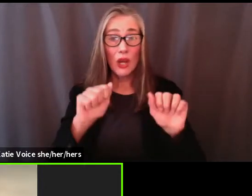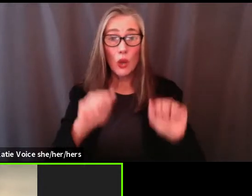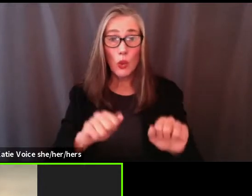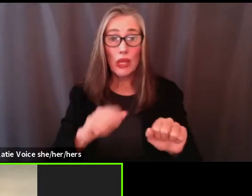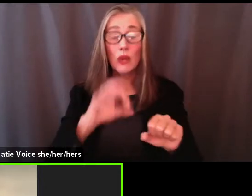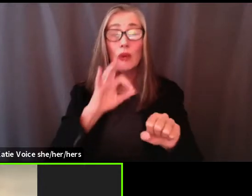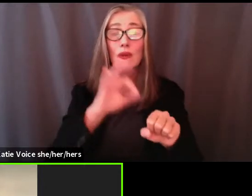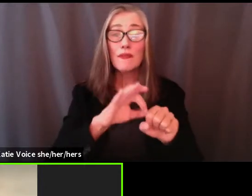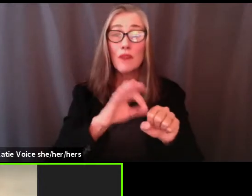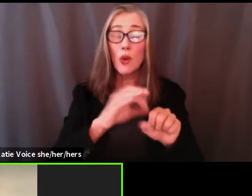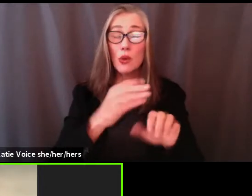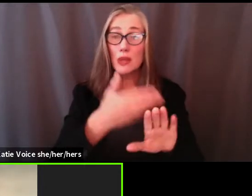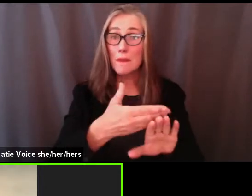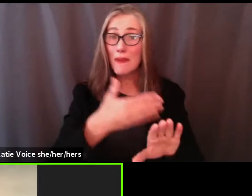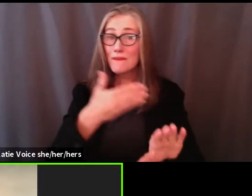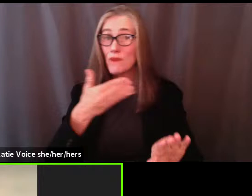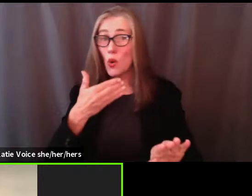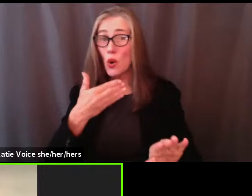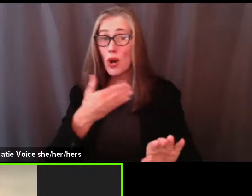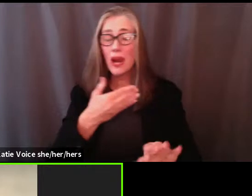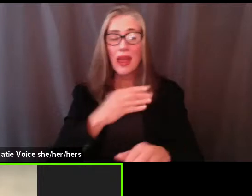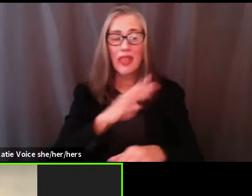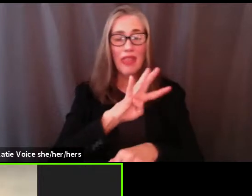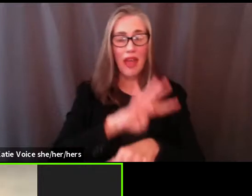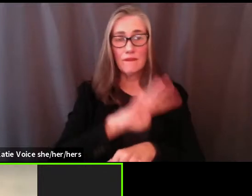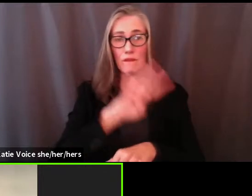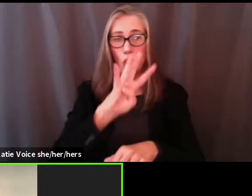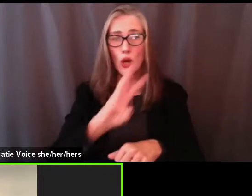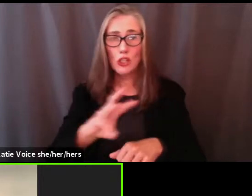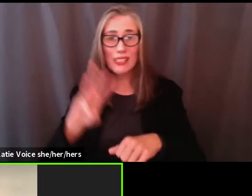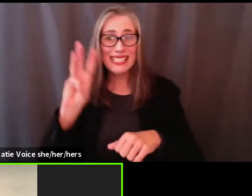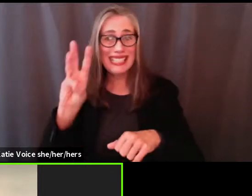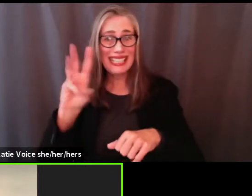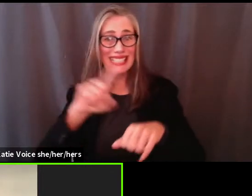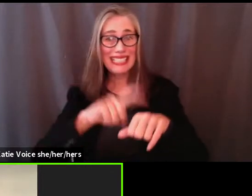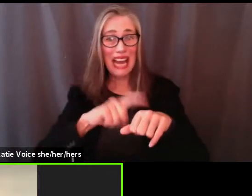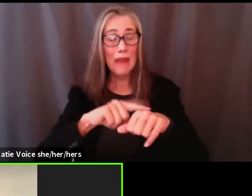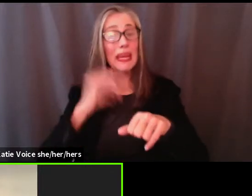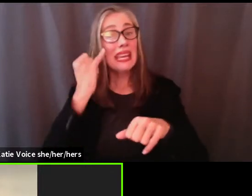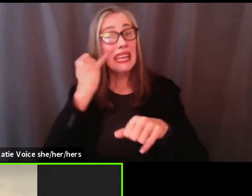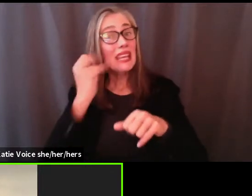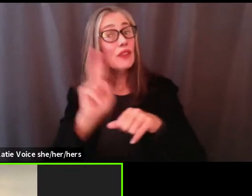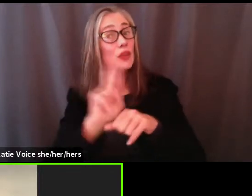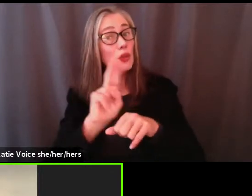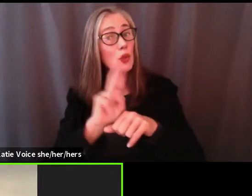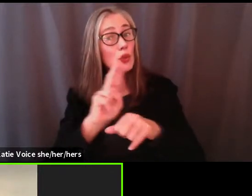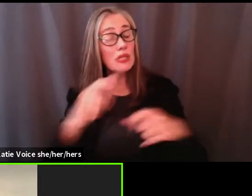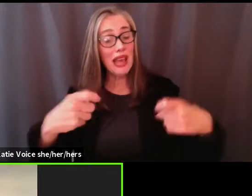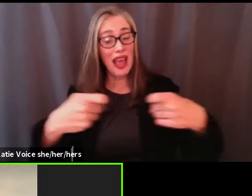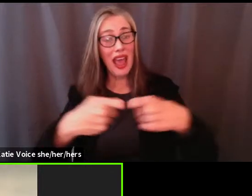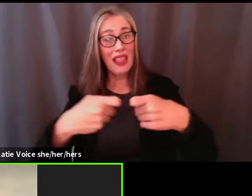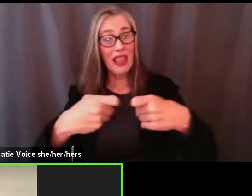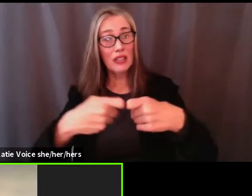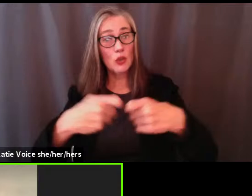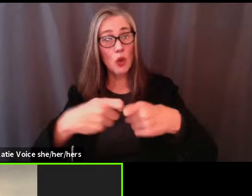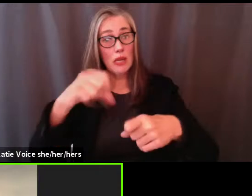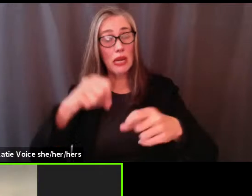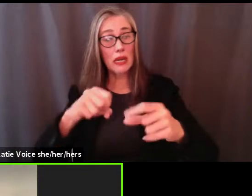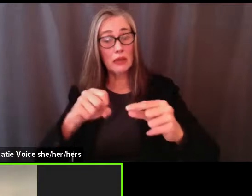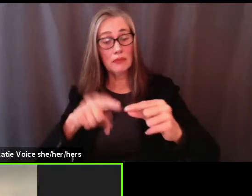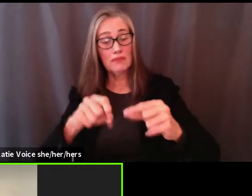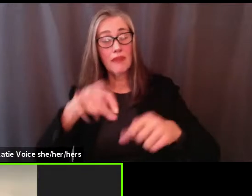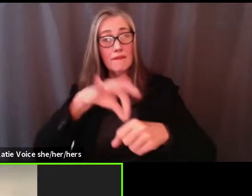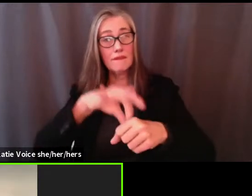6 time periods if you're doing it electronically. I'm just wondering if it might not be that it